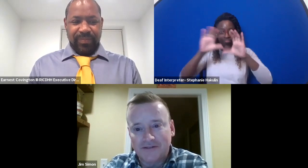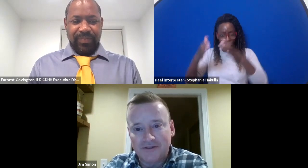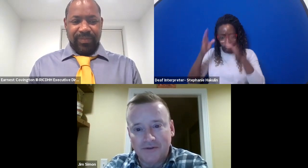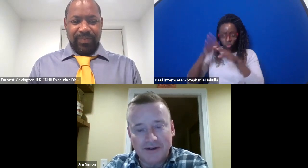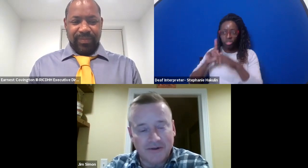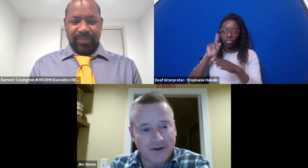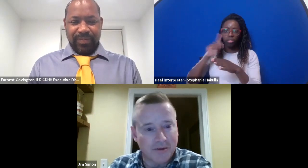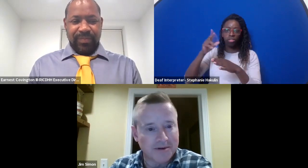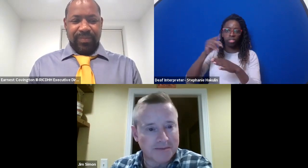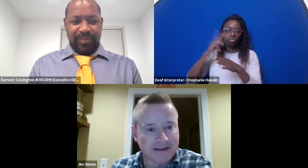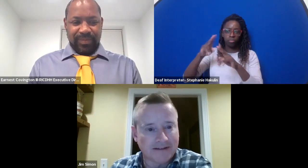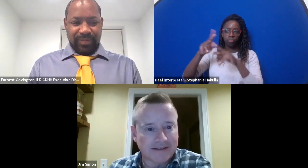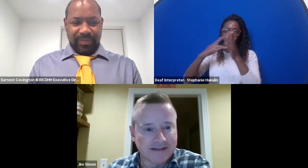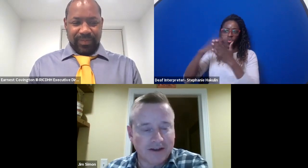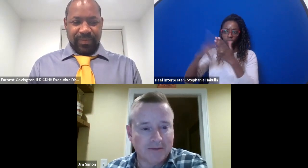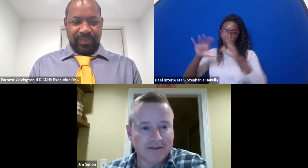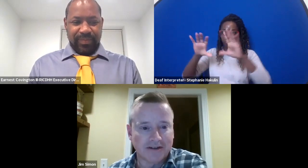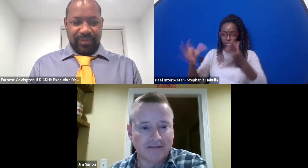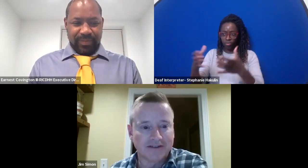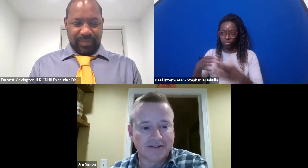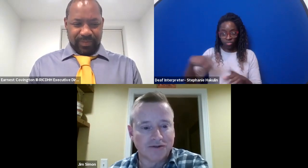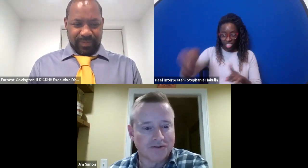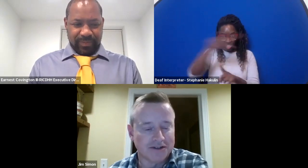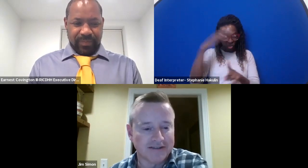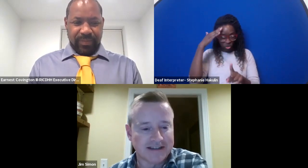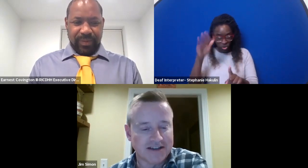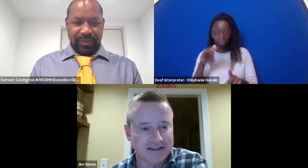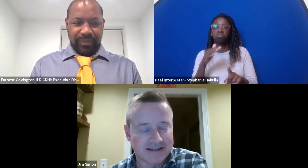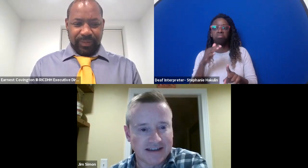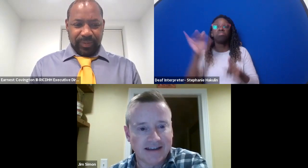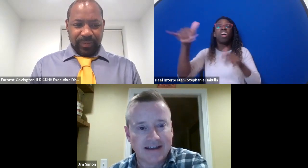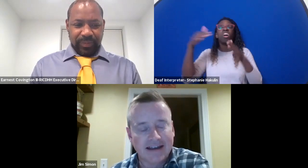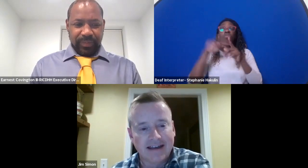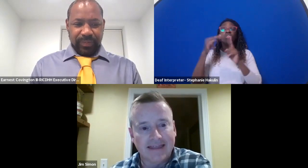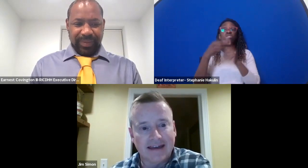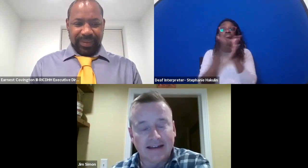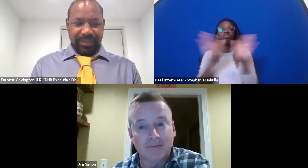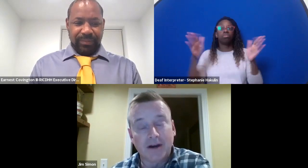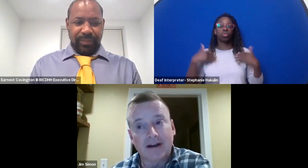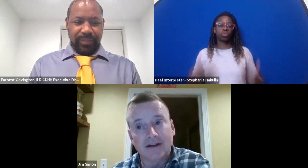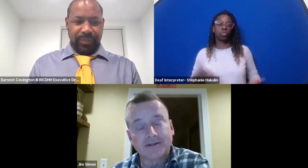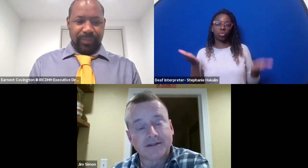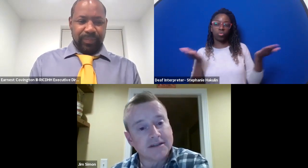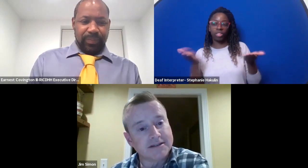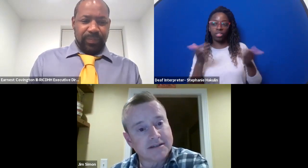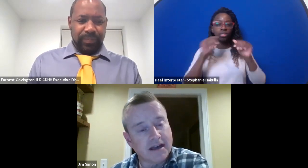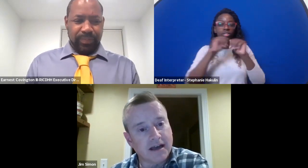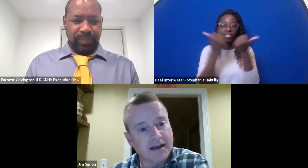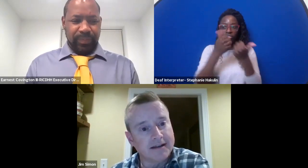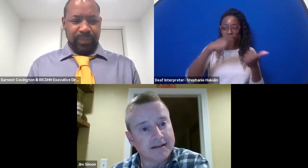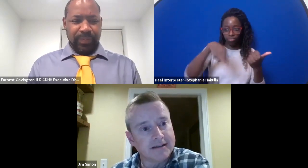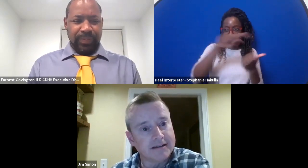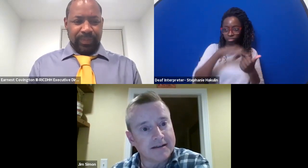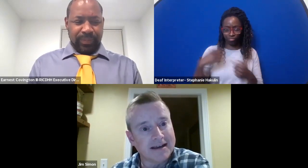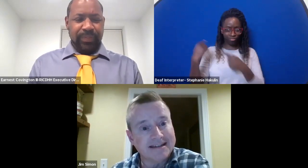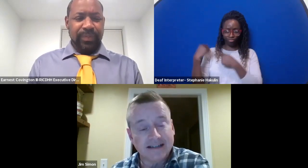For those of you who don't know, Perspectives is a human service social service agency that's been around since